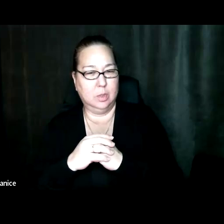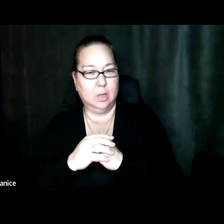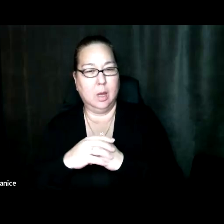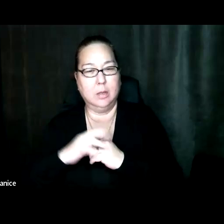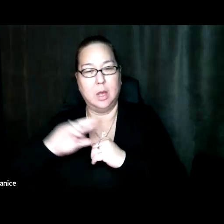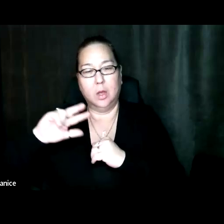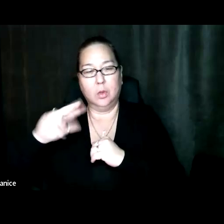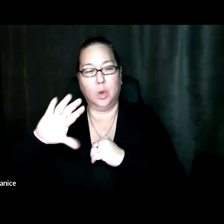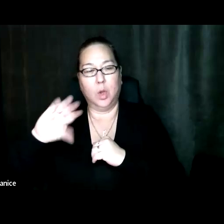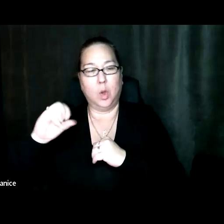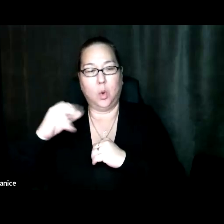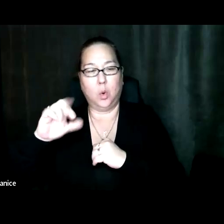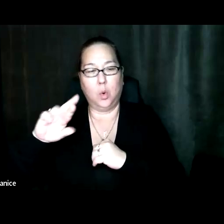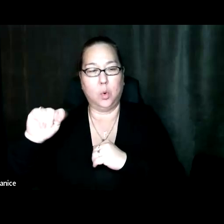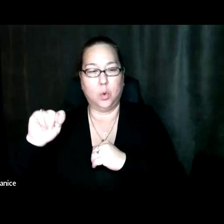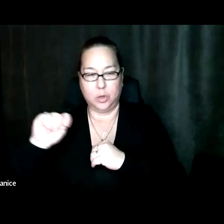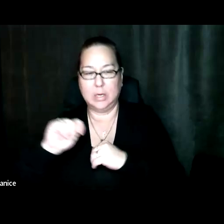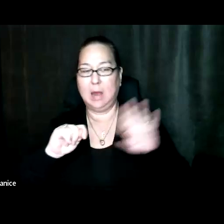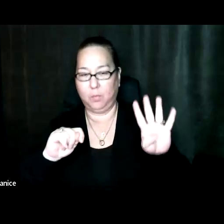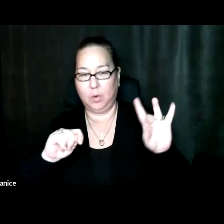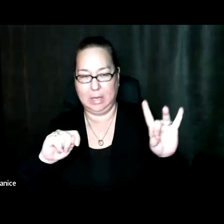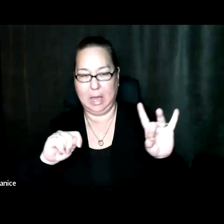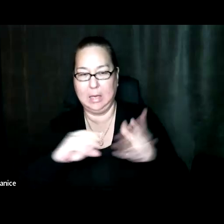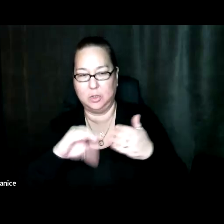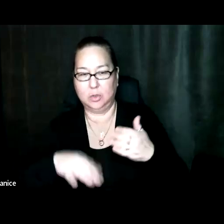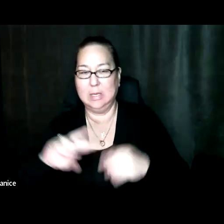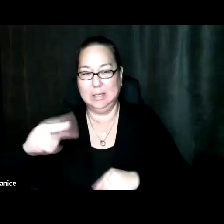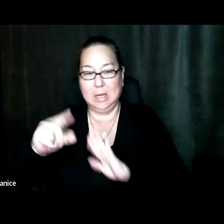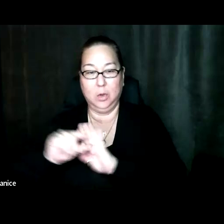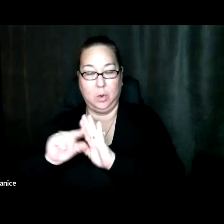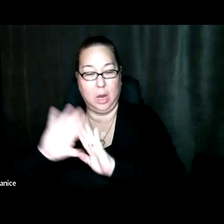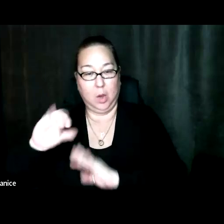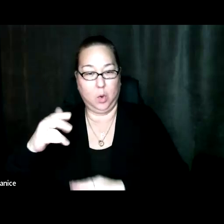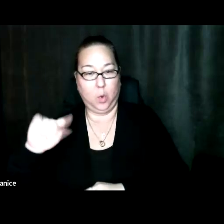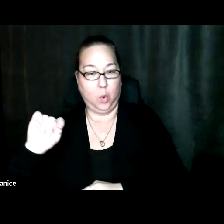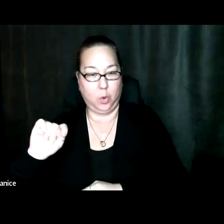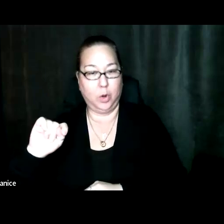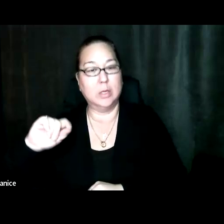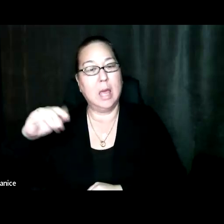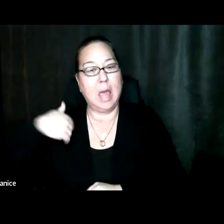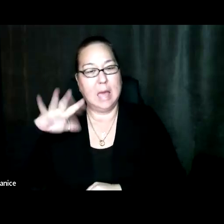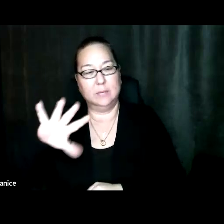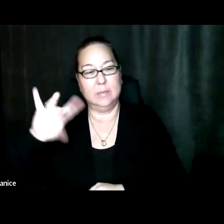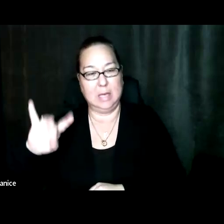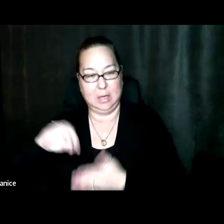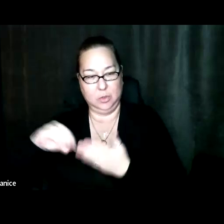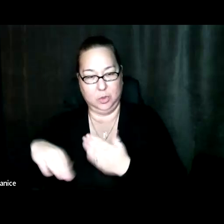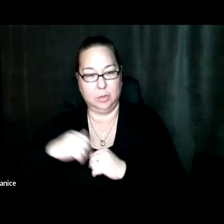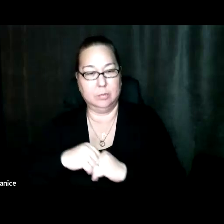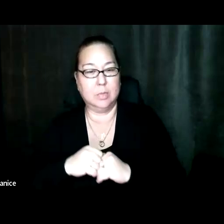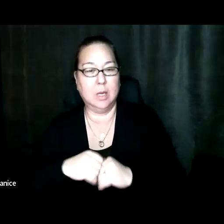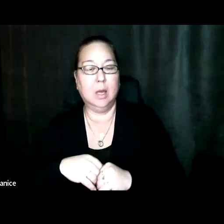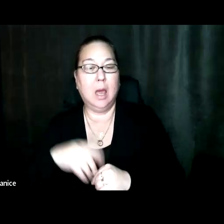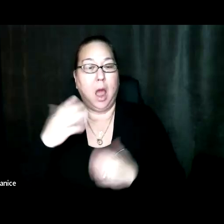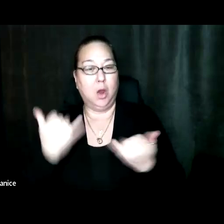has 58 students. These numbers are in direct conflict with the current BTU contract, which states there can only be 23